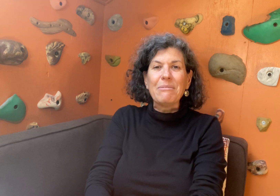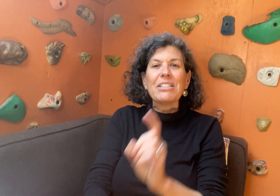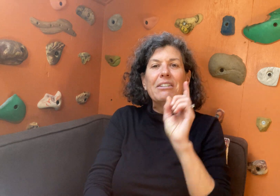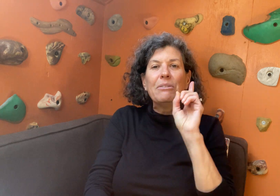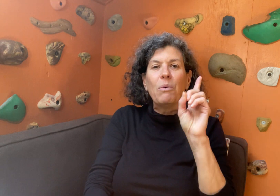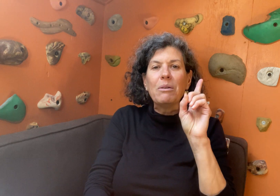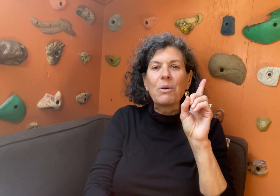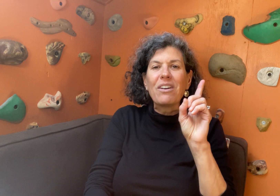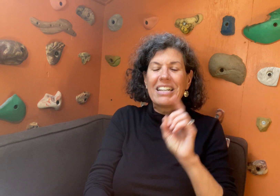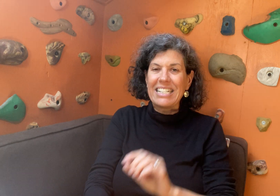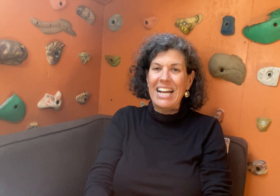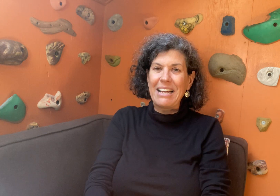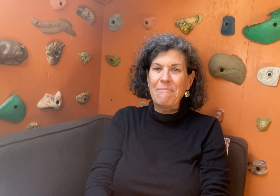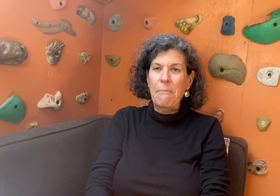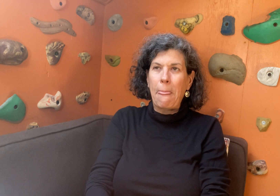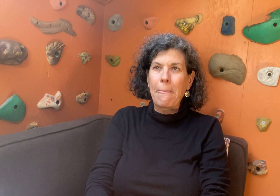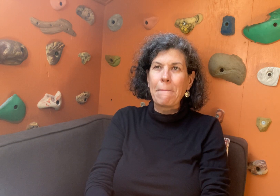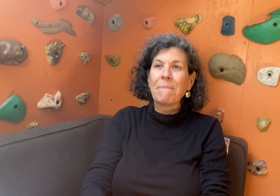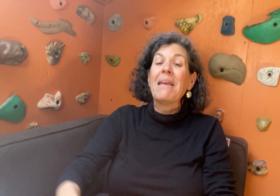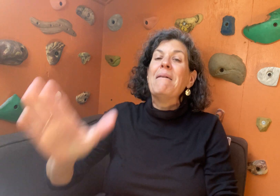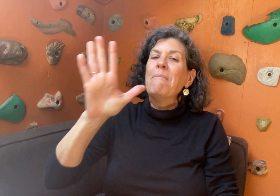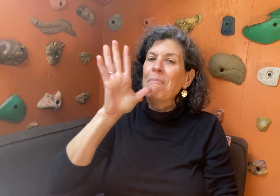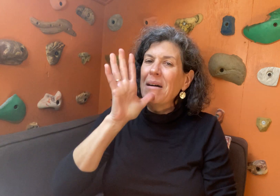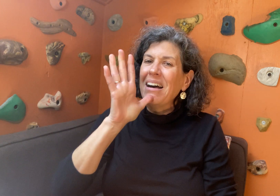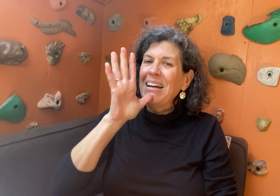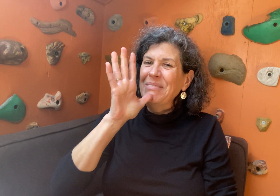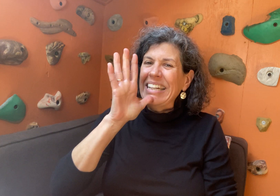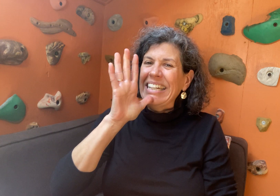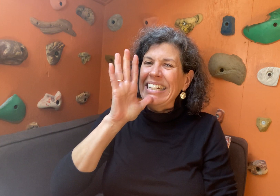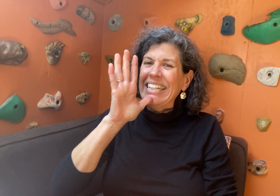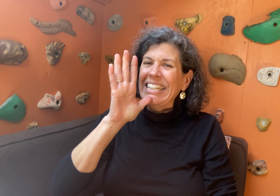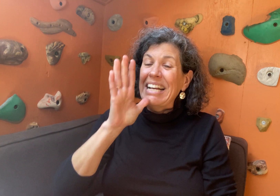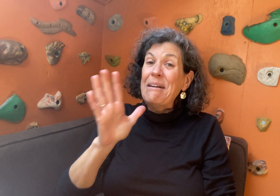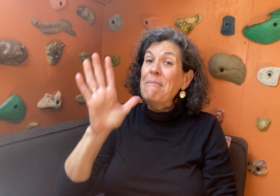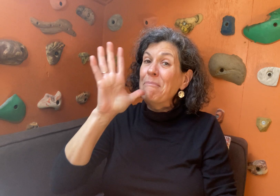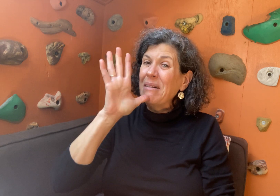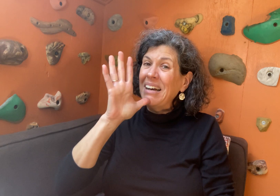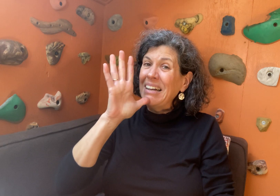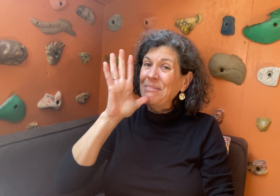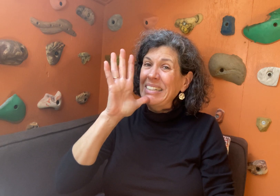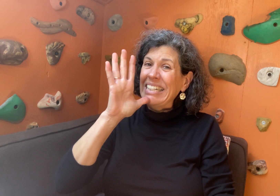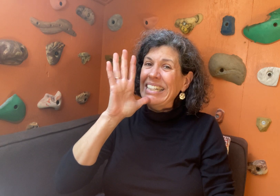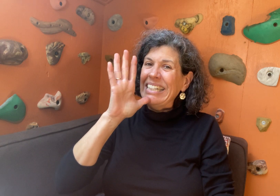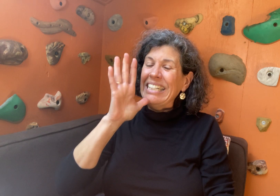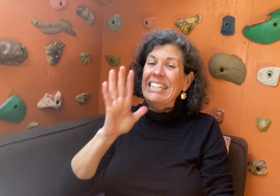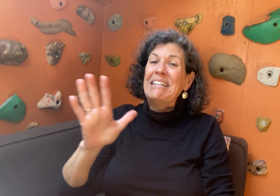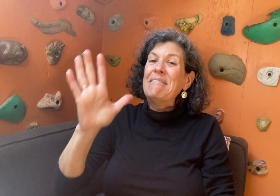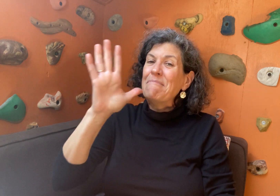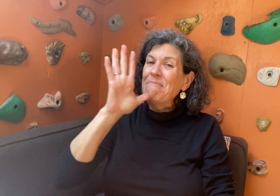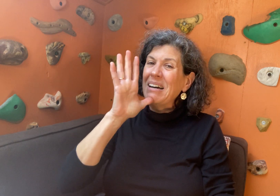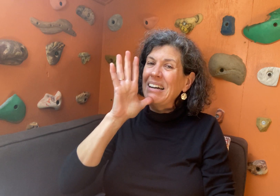just gonna do one word at a time. Mommy. Mommy,